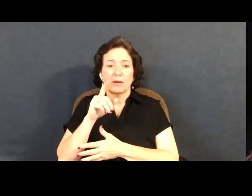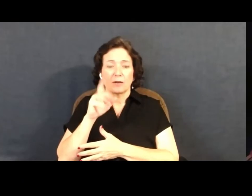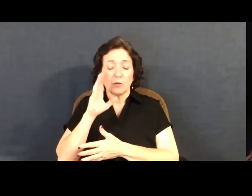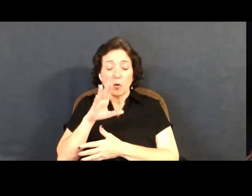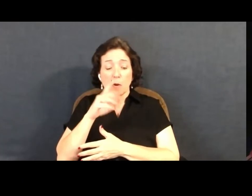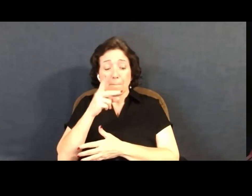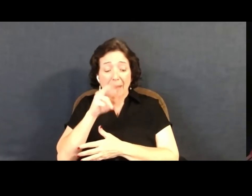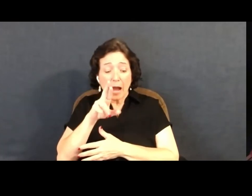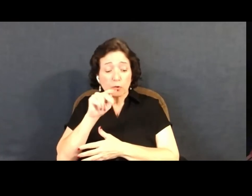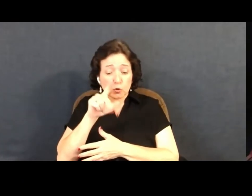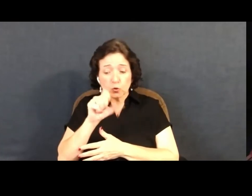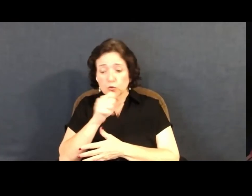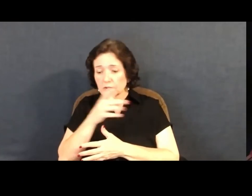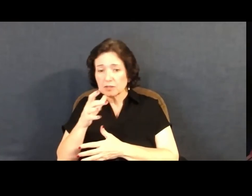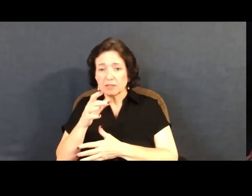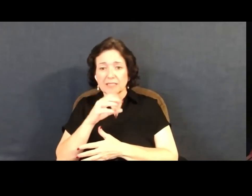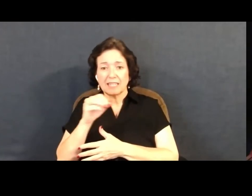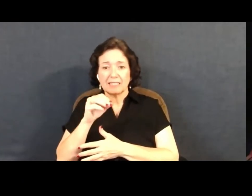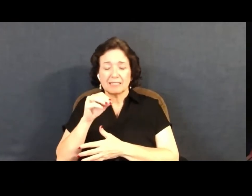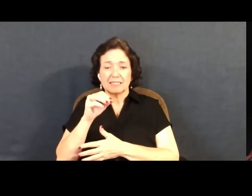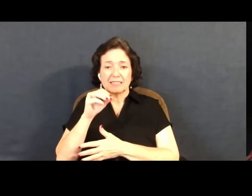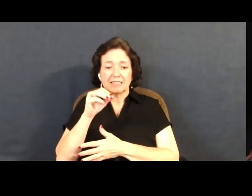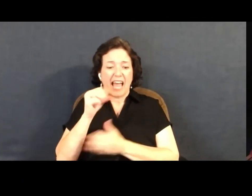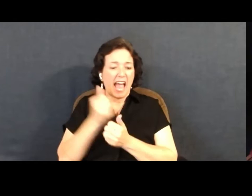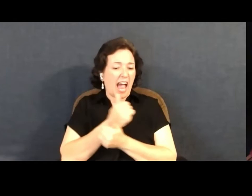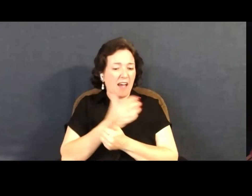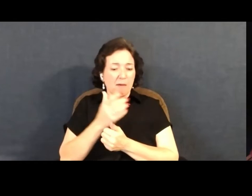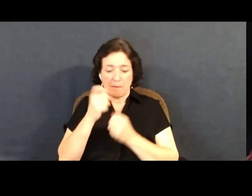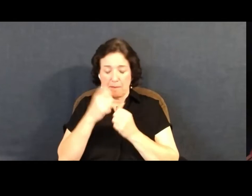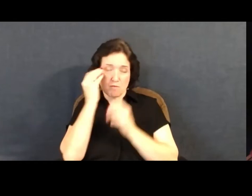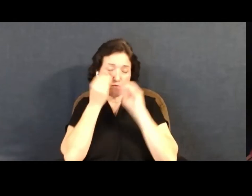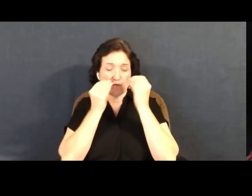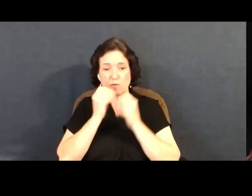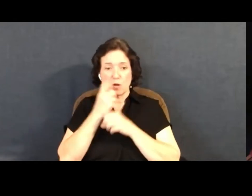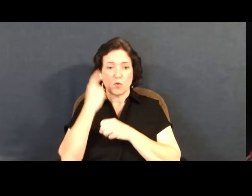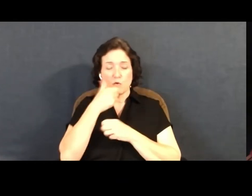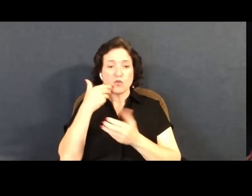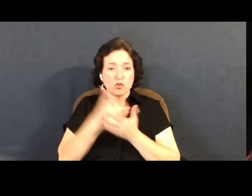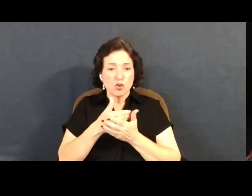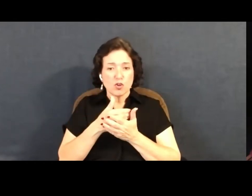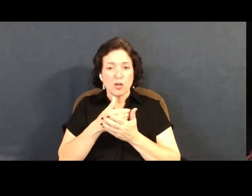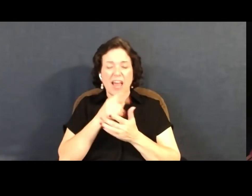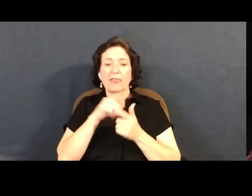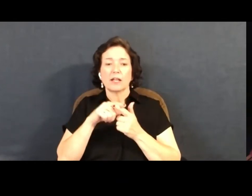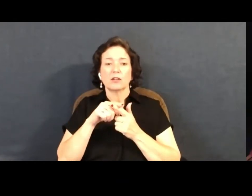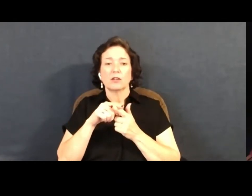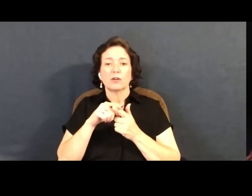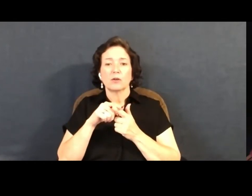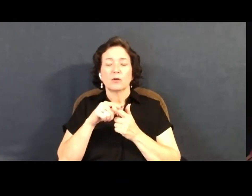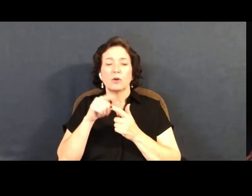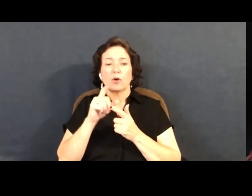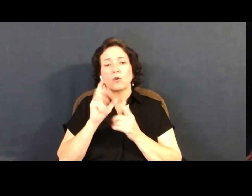tools and you titivate. You make yourself look good. And then you waft like you've never wafted